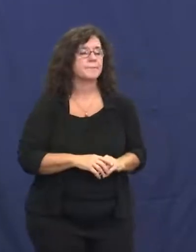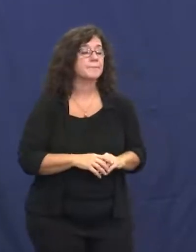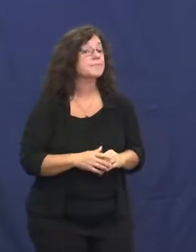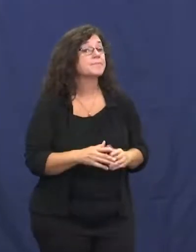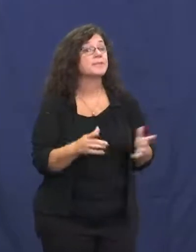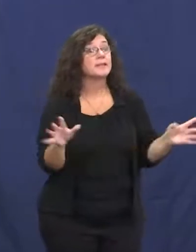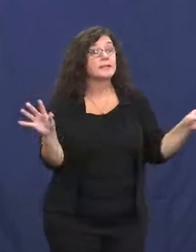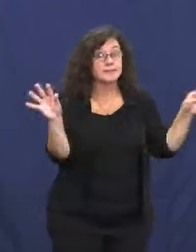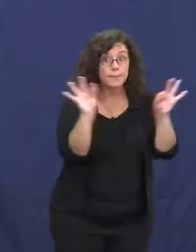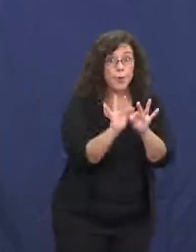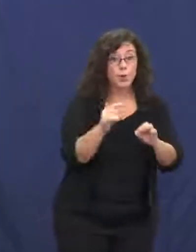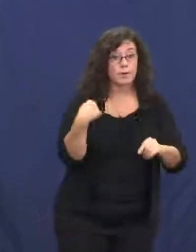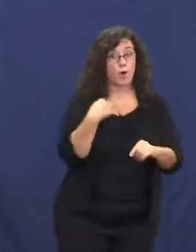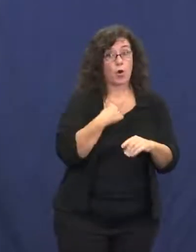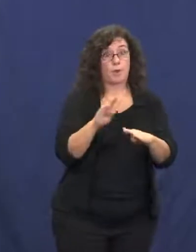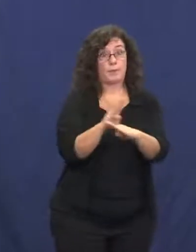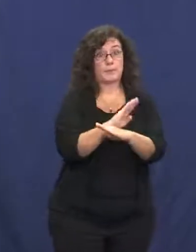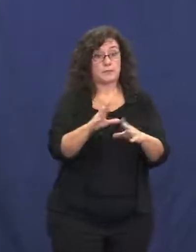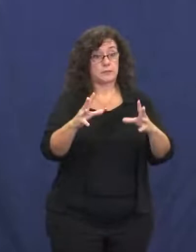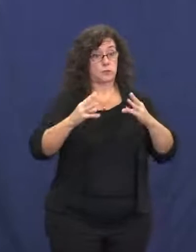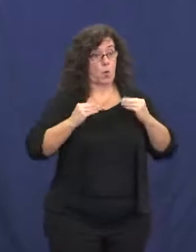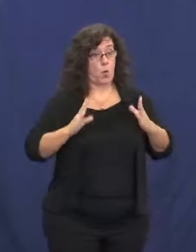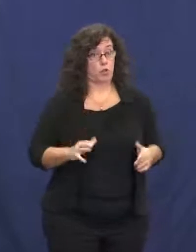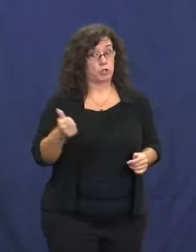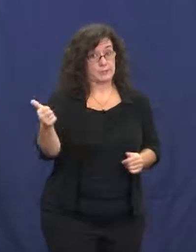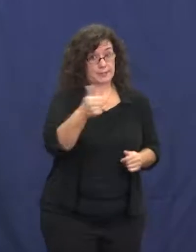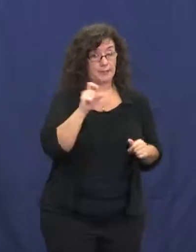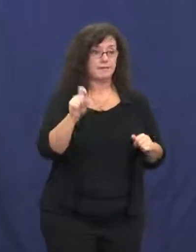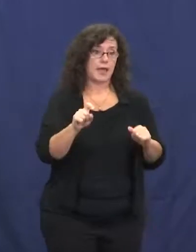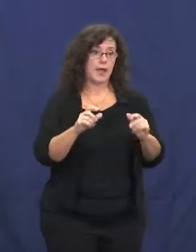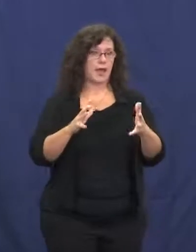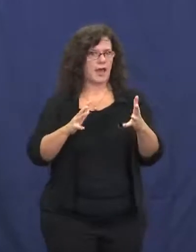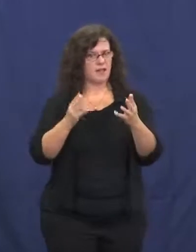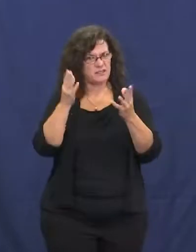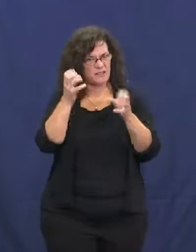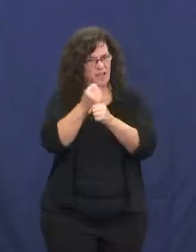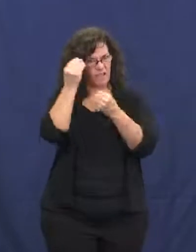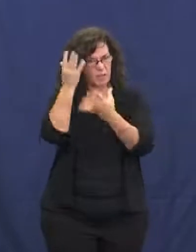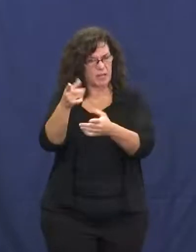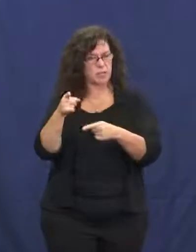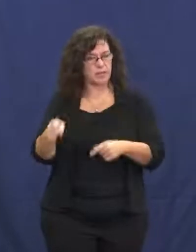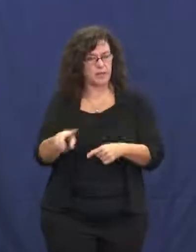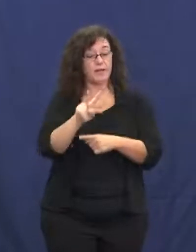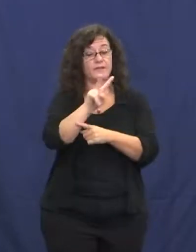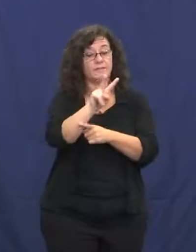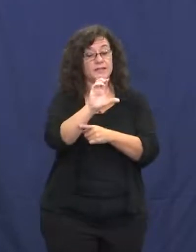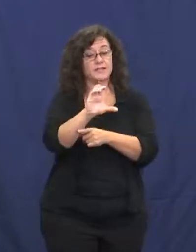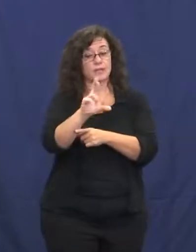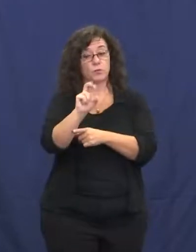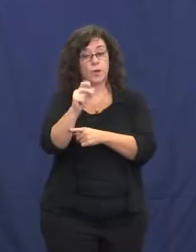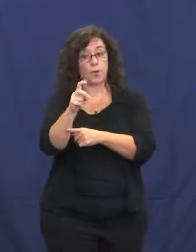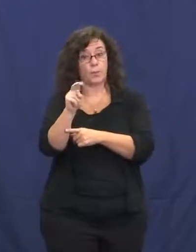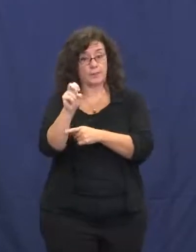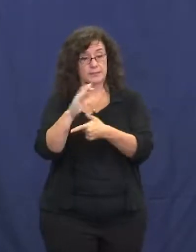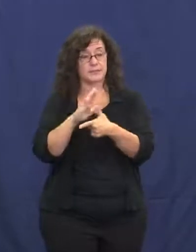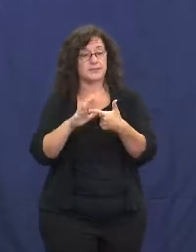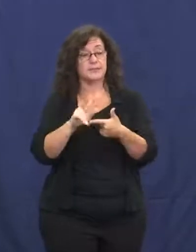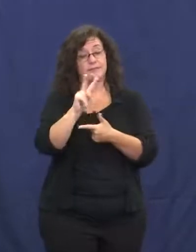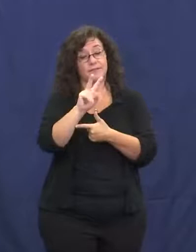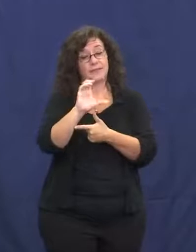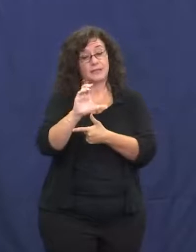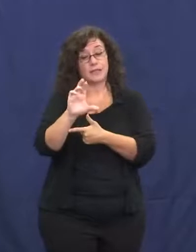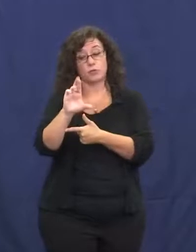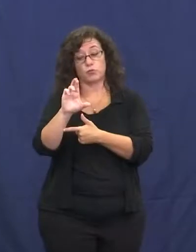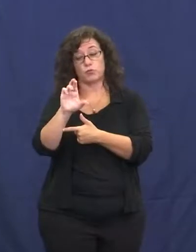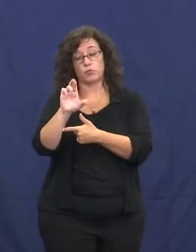understand the best places for them to stay updated as we go forward. So this includes our VC reopens, VC recovers, and